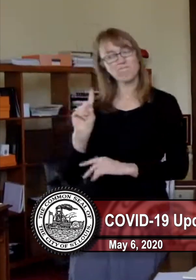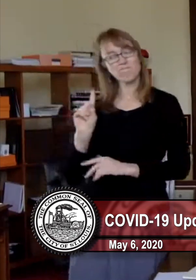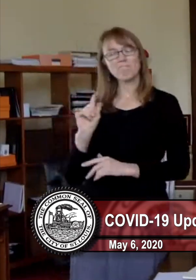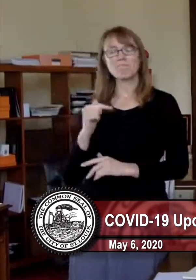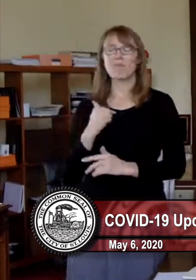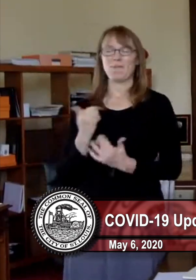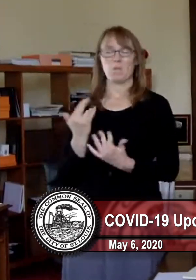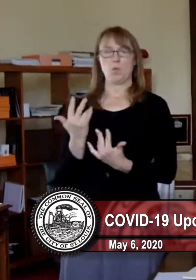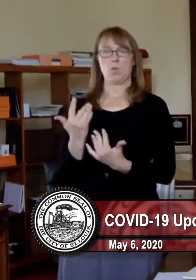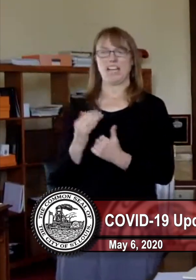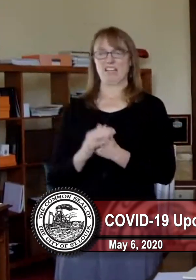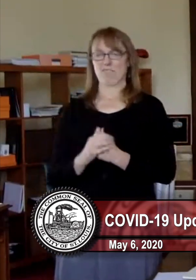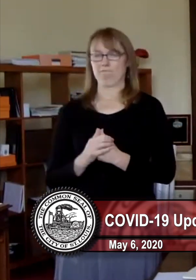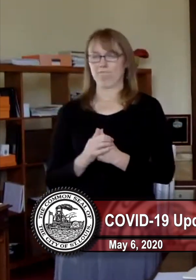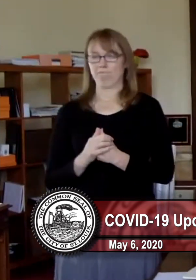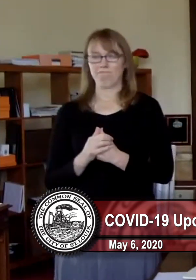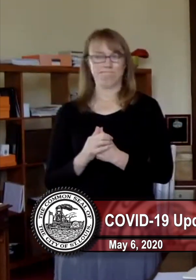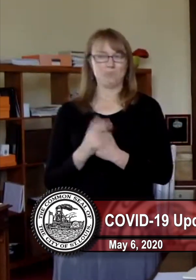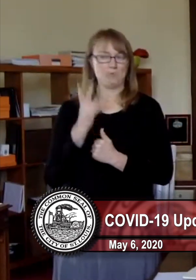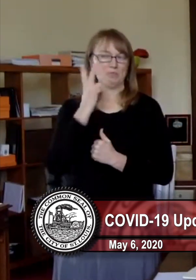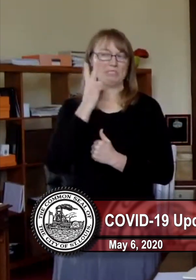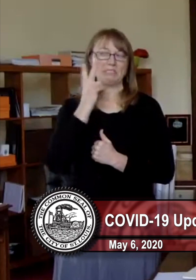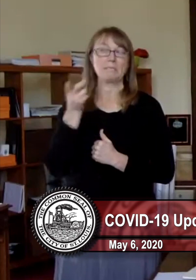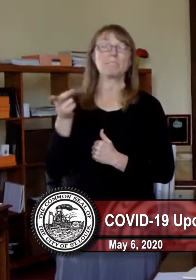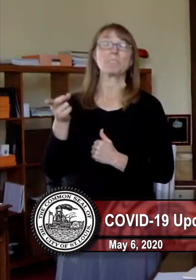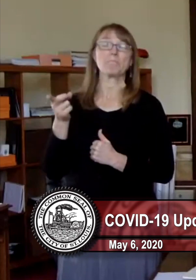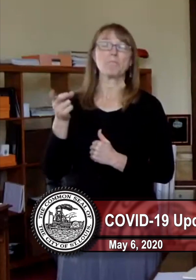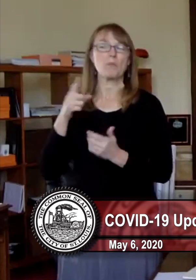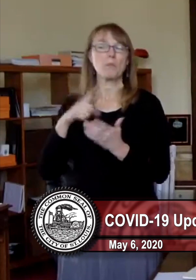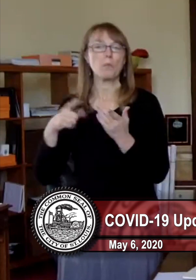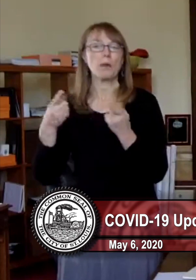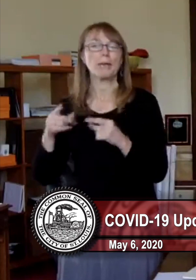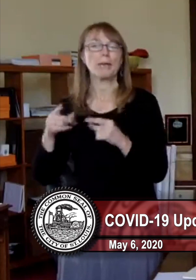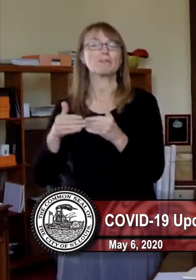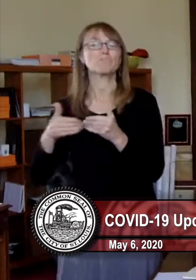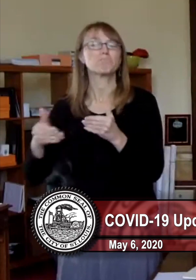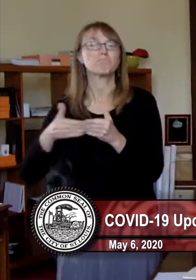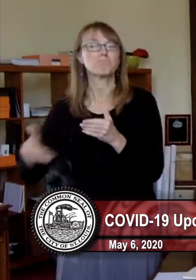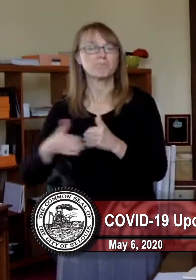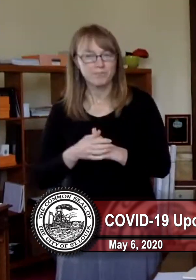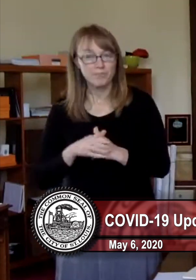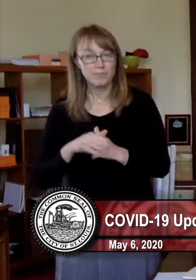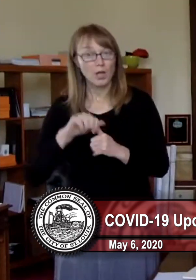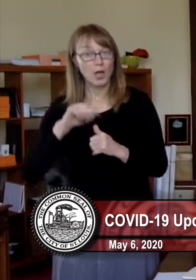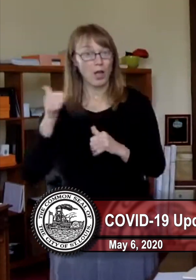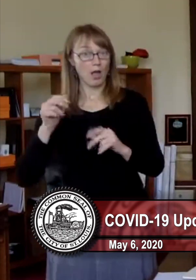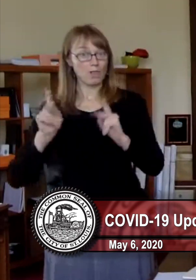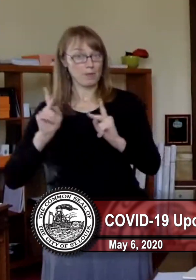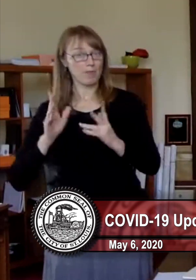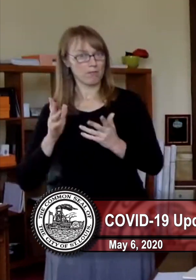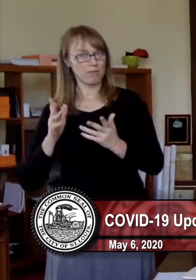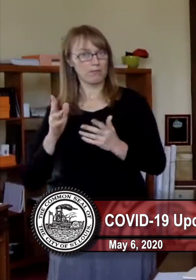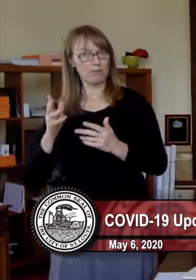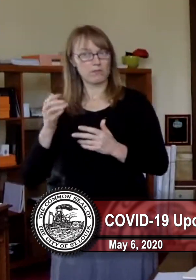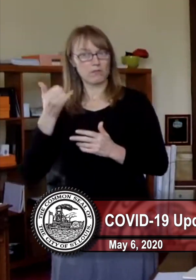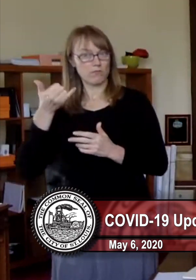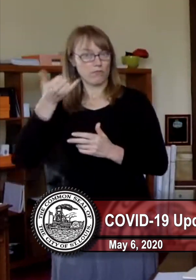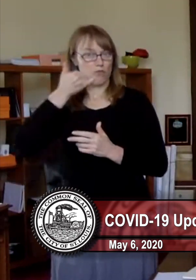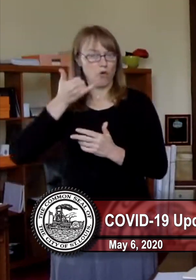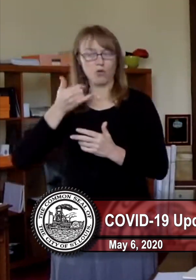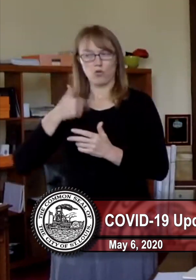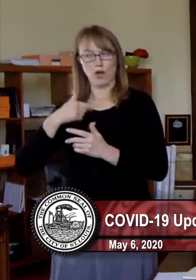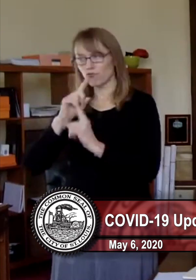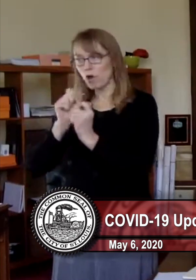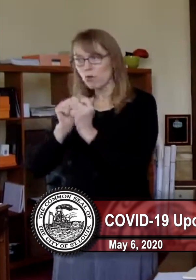said, I'm not quite ready to go back. Now, it's 12 days away. Things change in